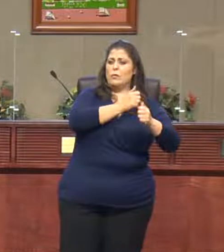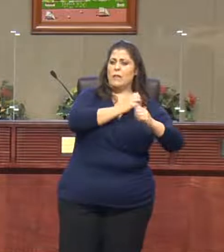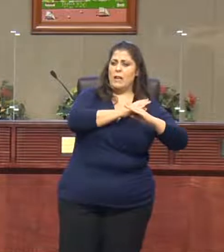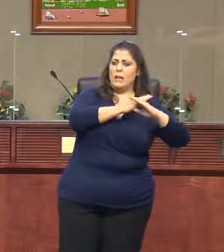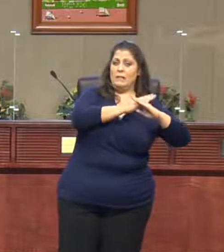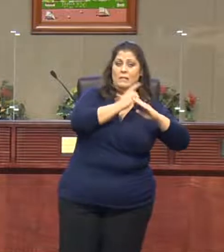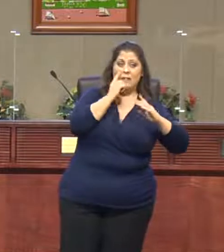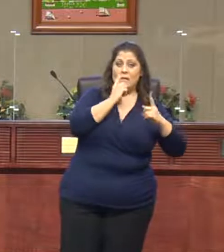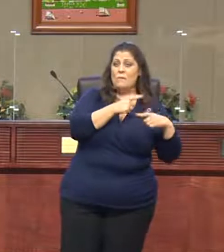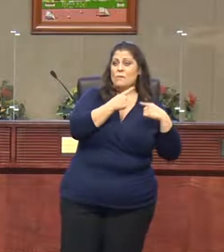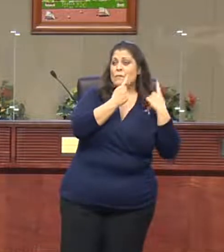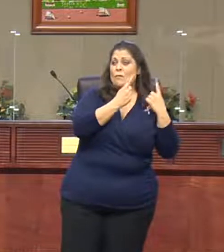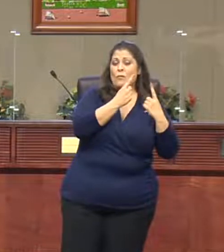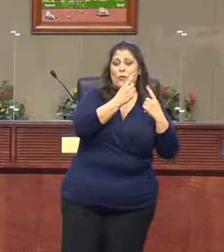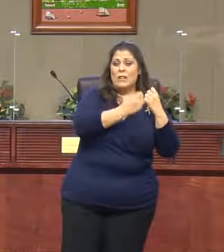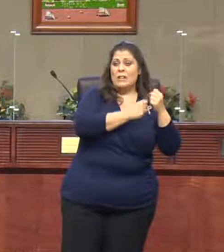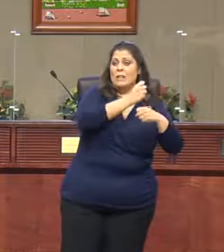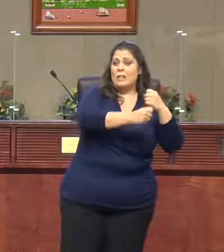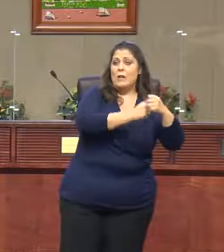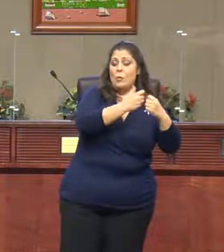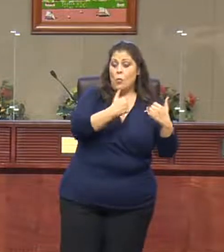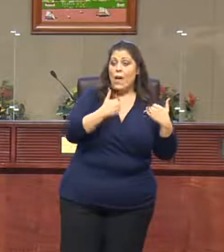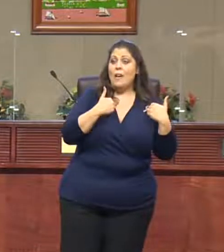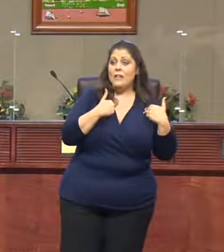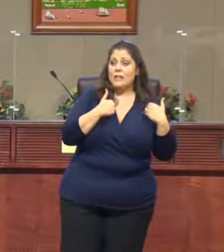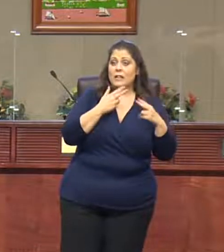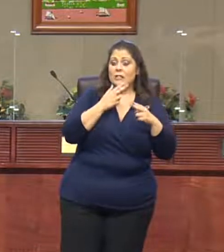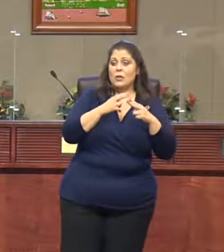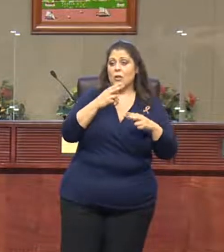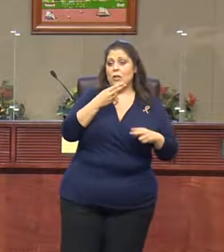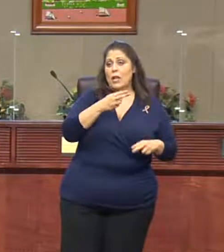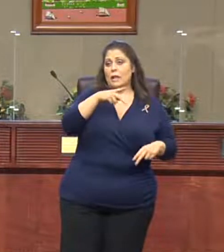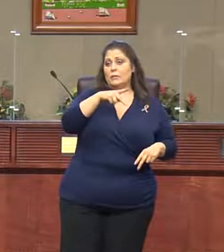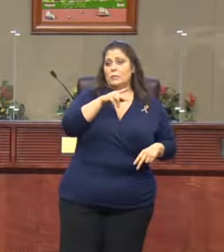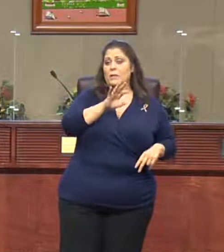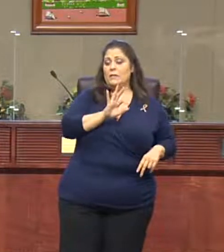decades. We got it. It's called the HPV vaccine.